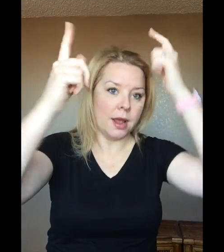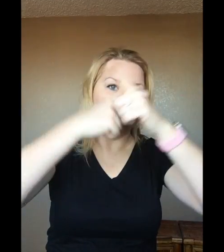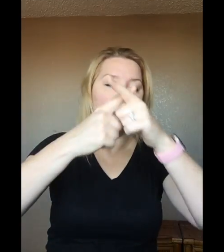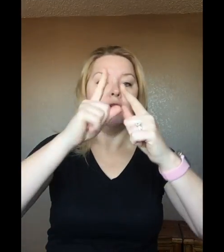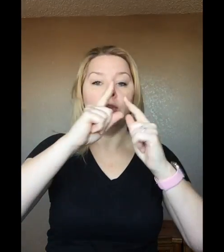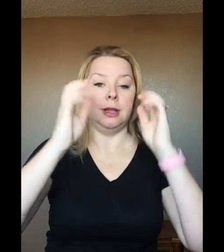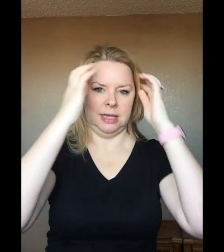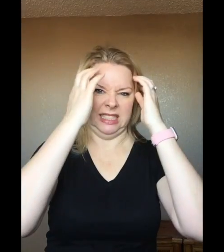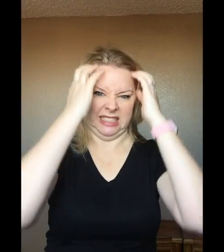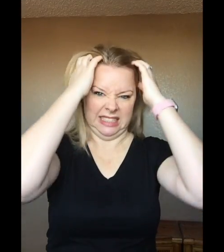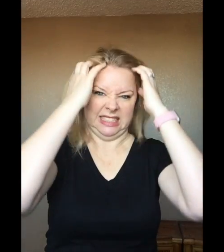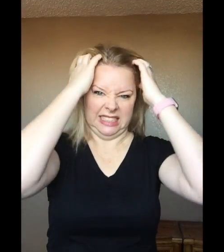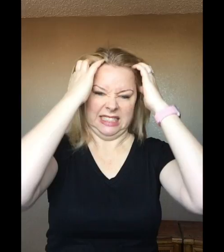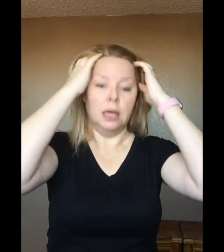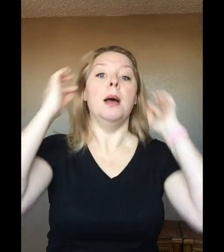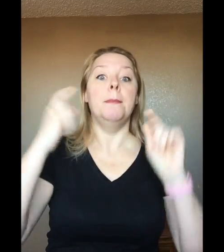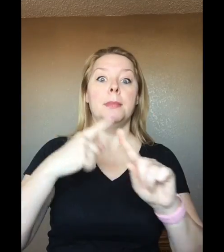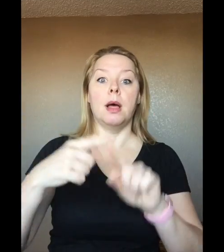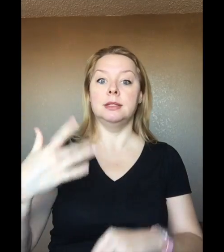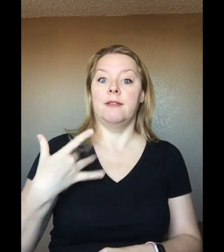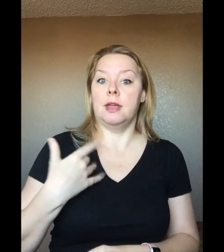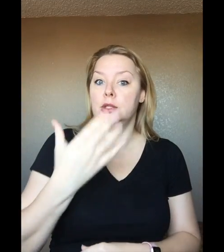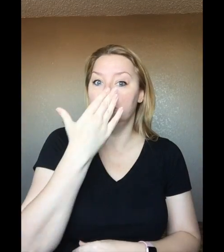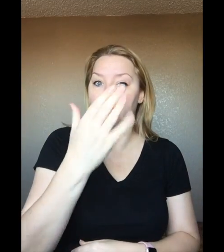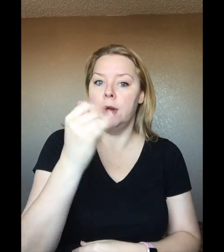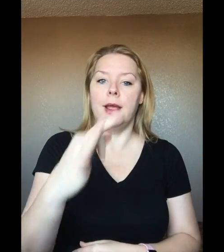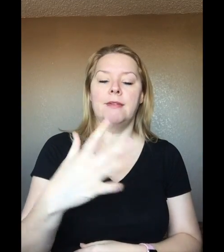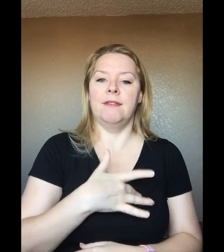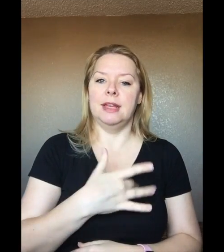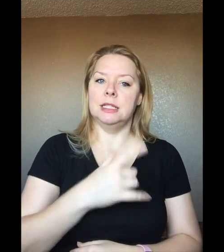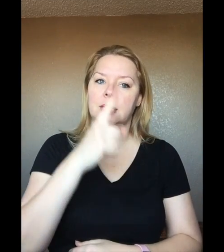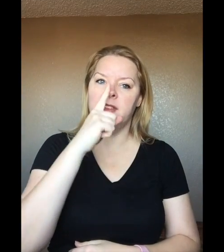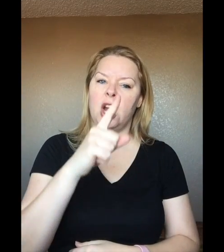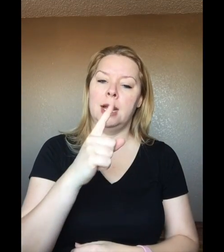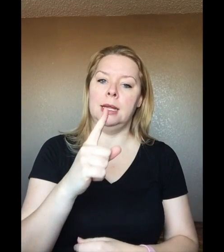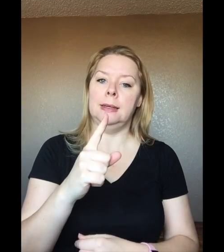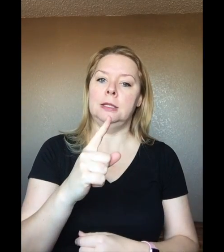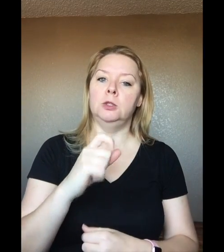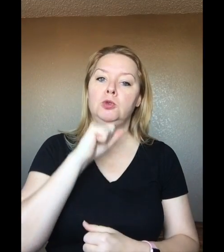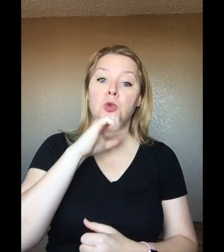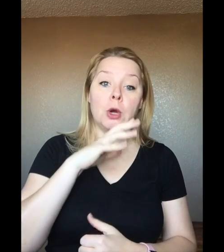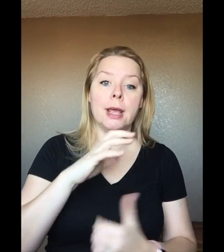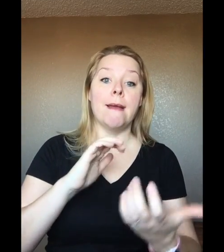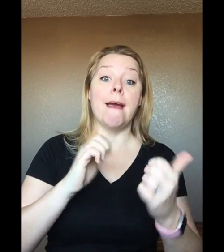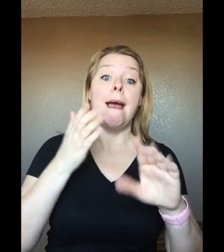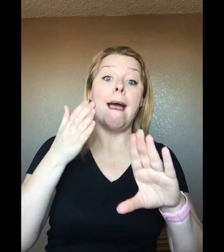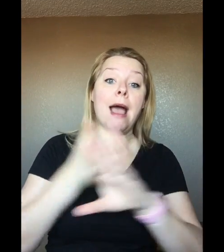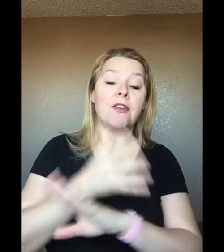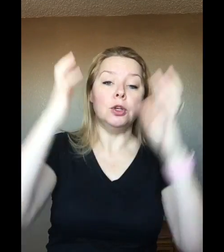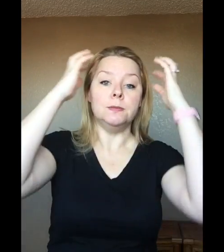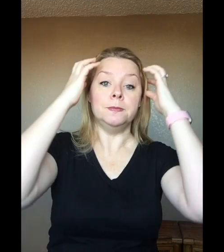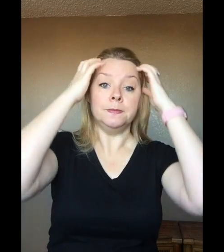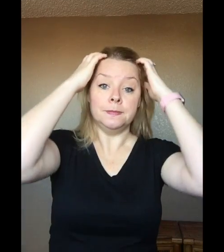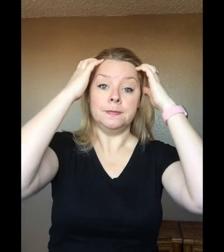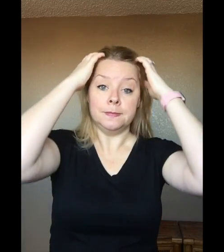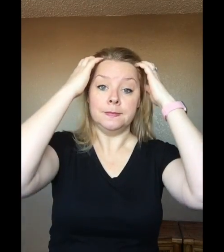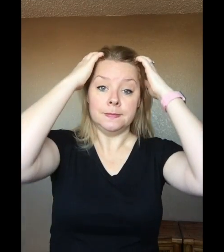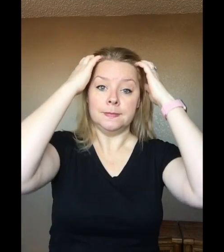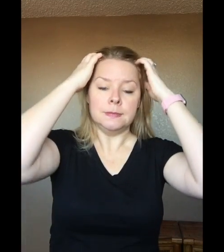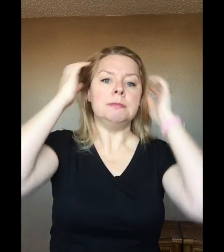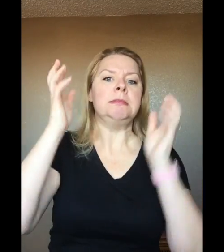get in there and scrub. Feels good. If your hair is feeling extraordinarily dirty, after you go through this